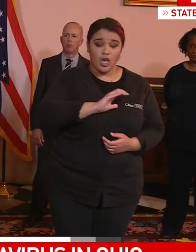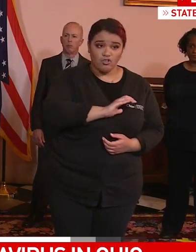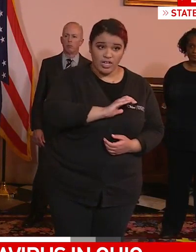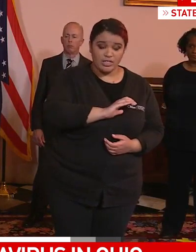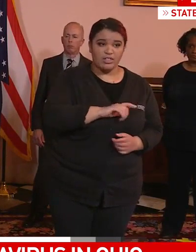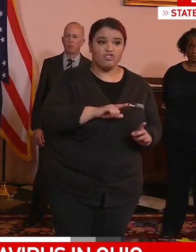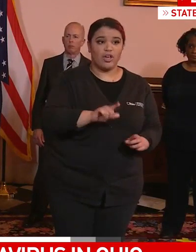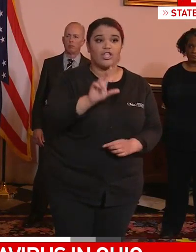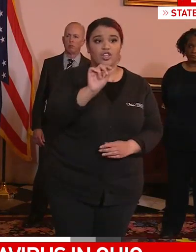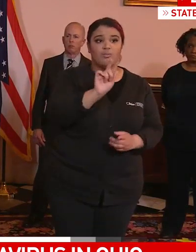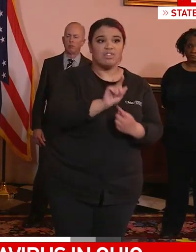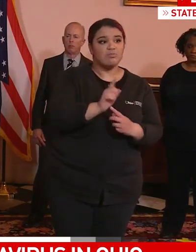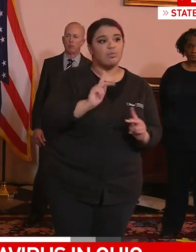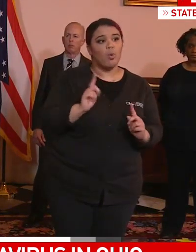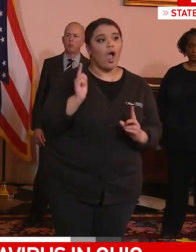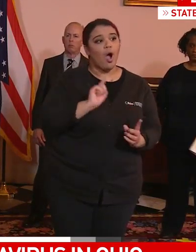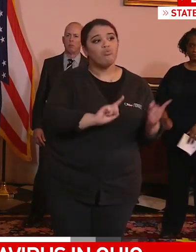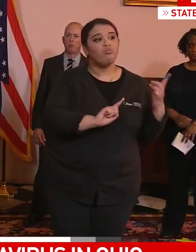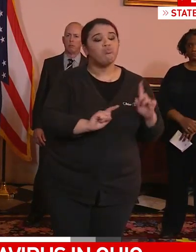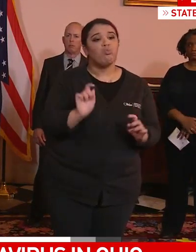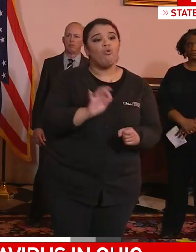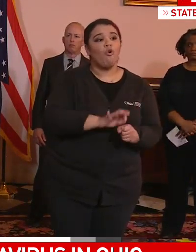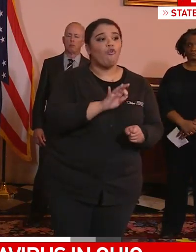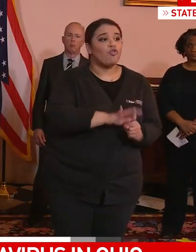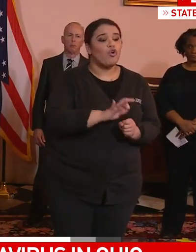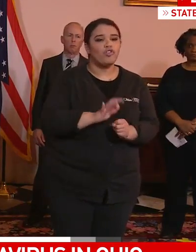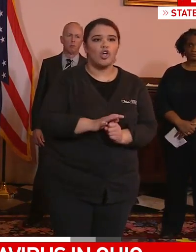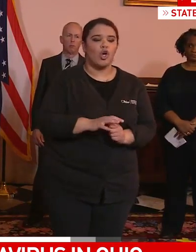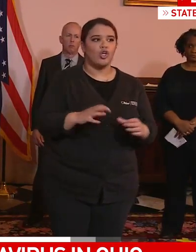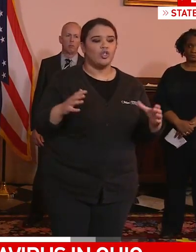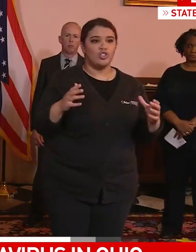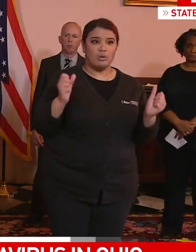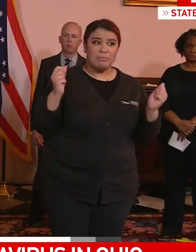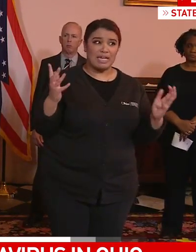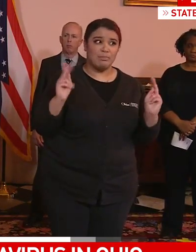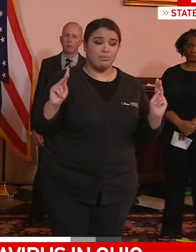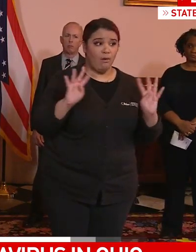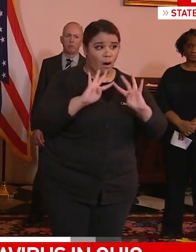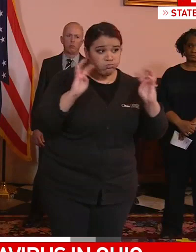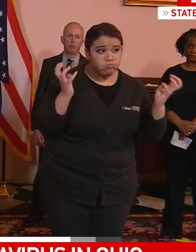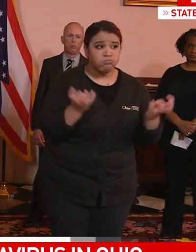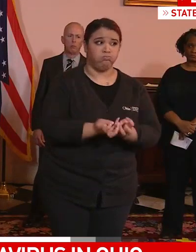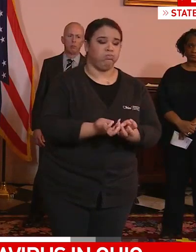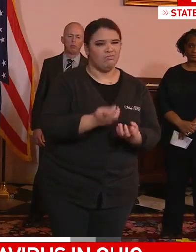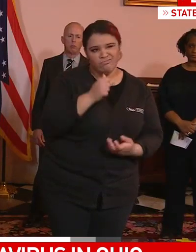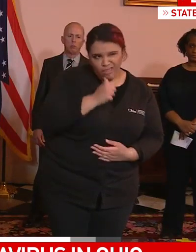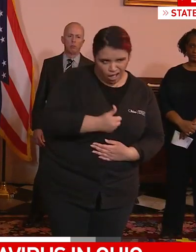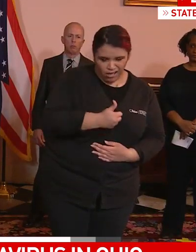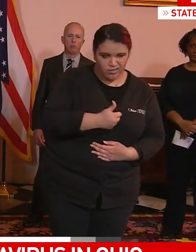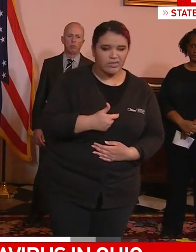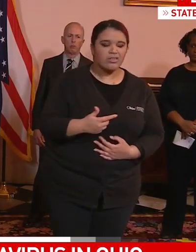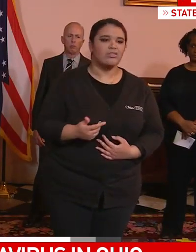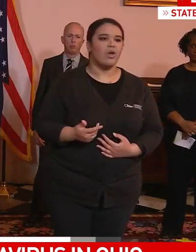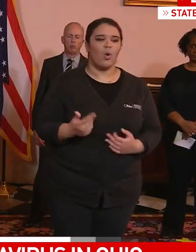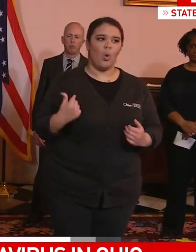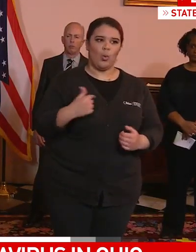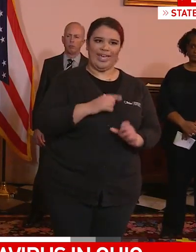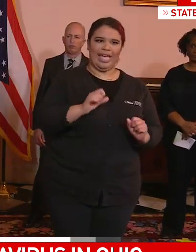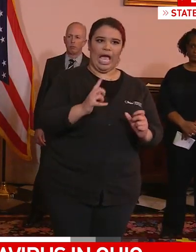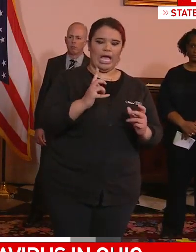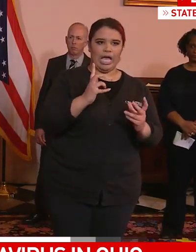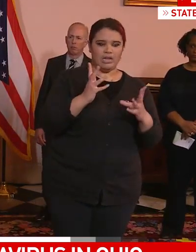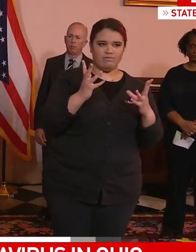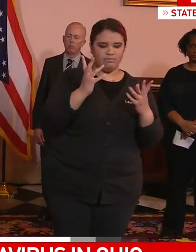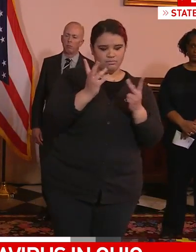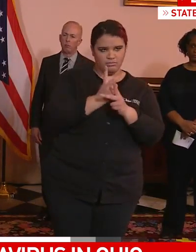time, people come in and vote. And so you never have a huge number of people in the chambers. So there's ways of working that out, but we would not infringe upon their